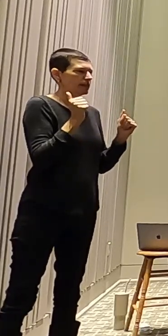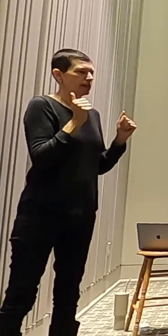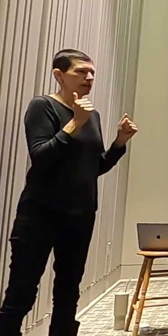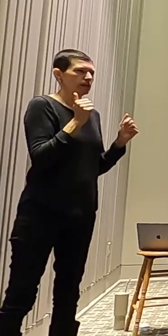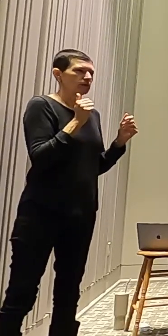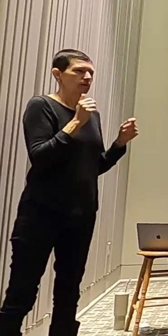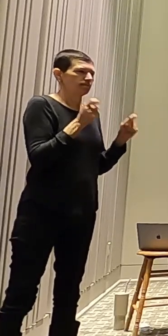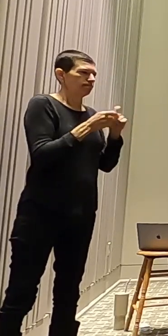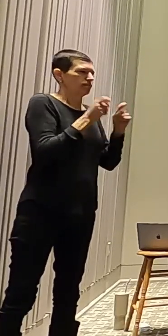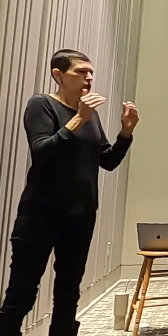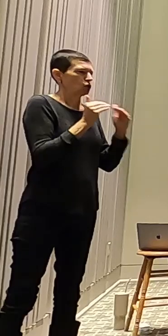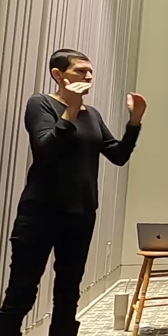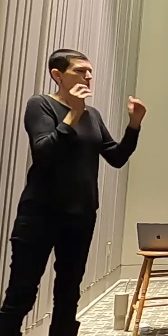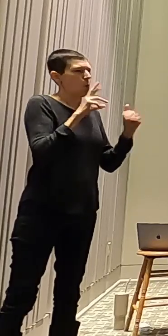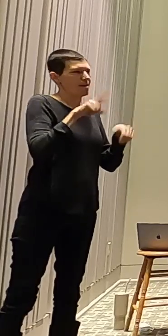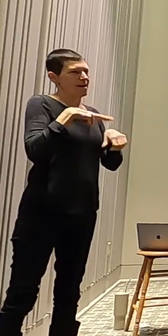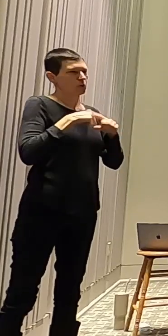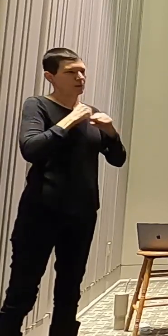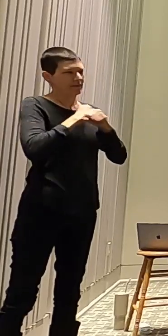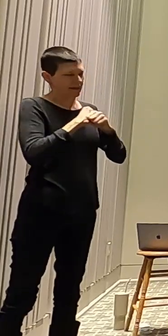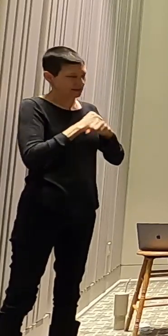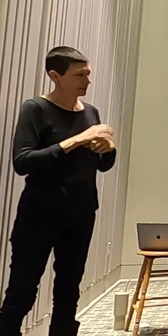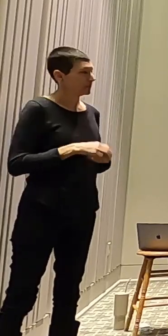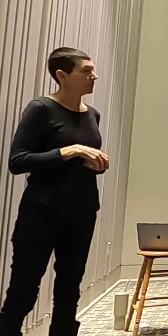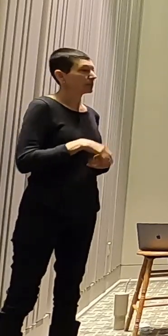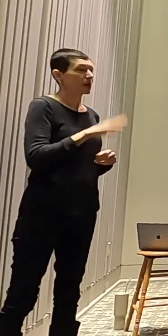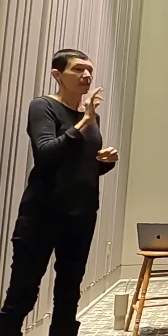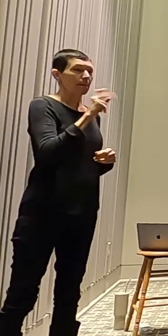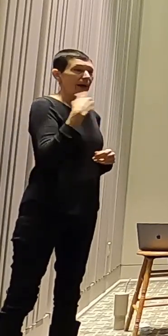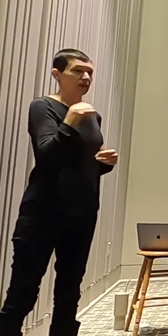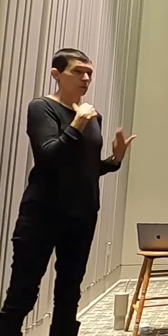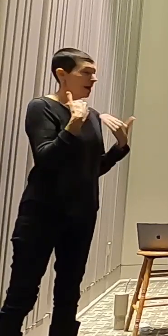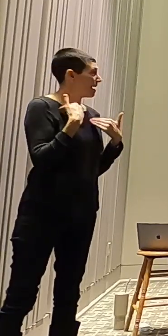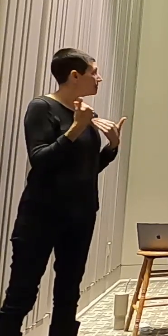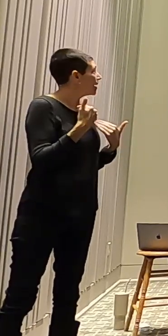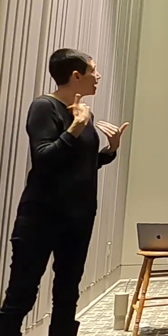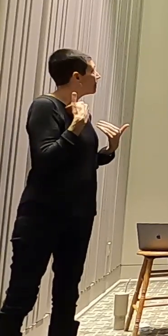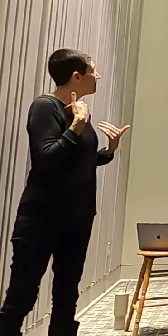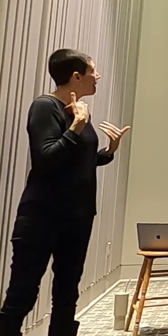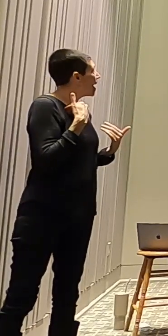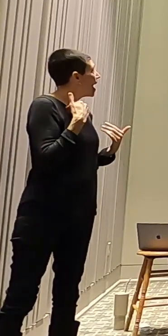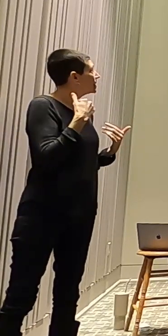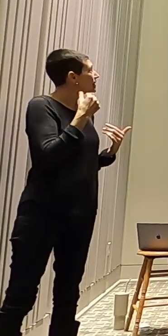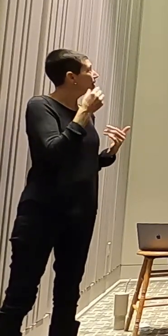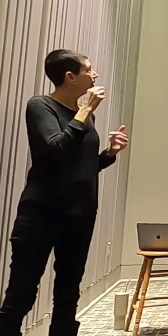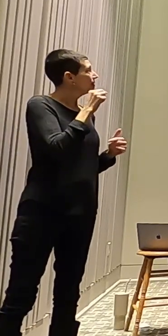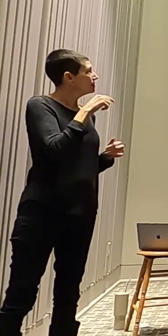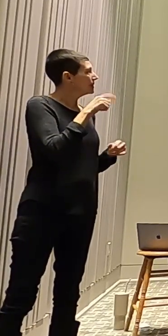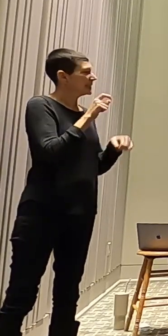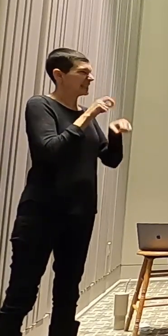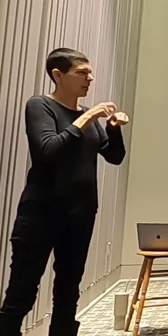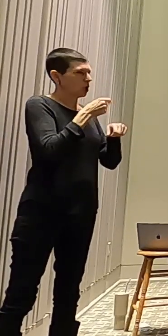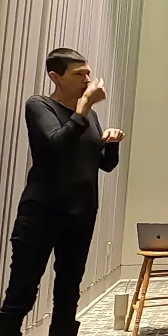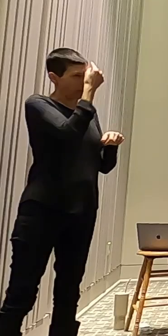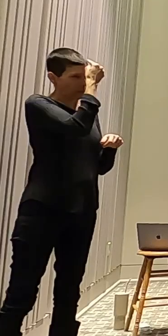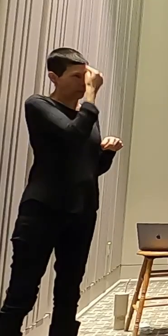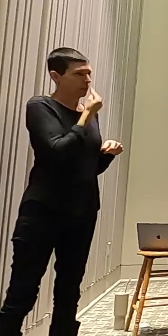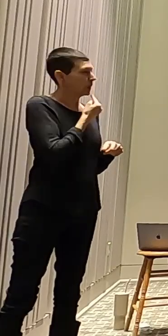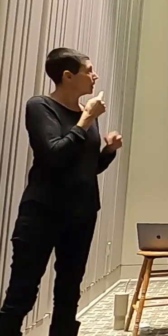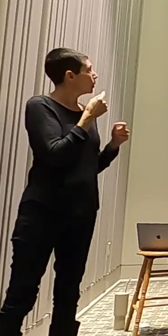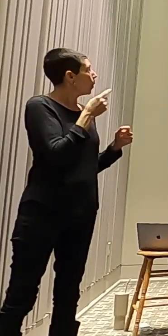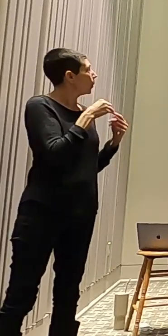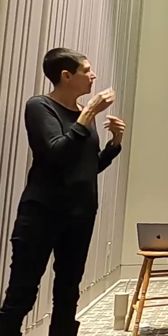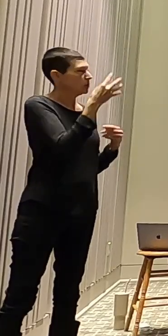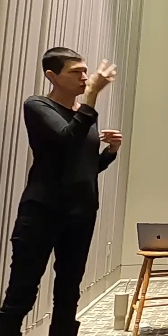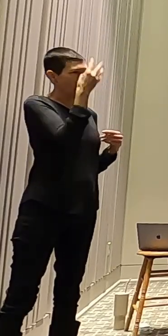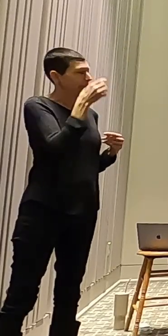or natural defense. So the mask that we have features a striped stinger that goes down the center there. And that